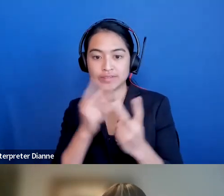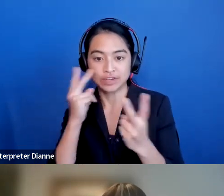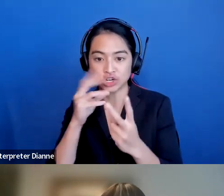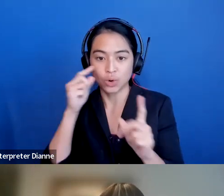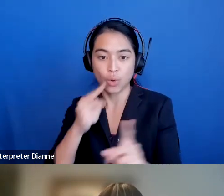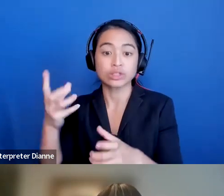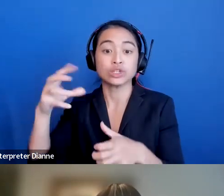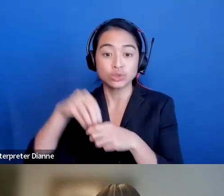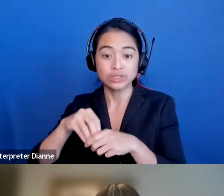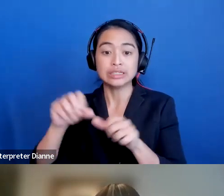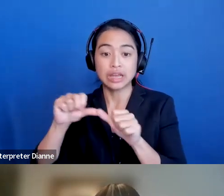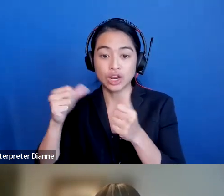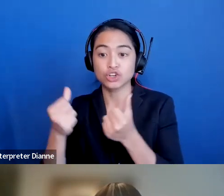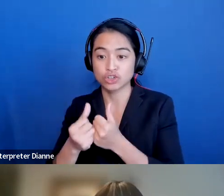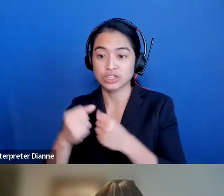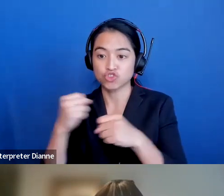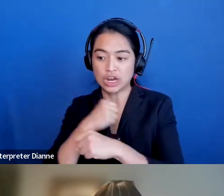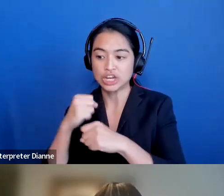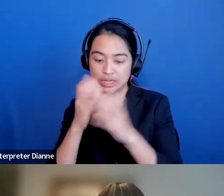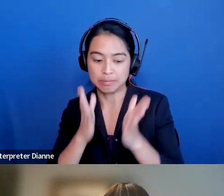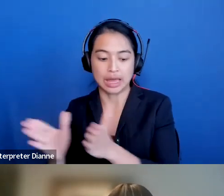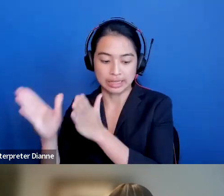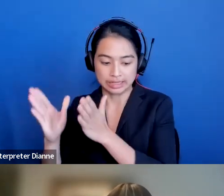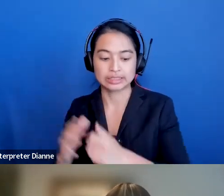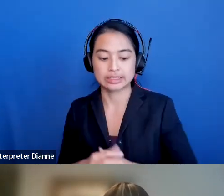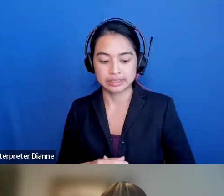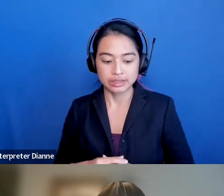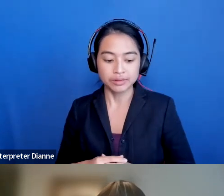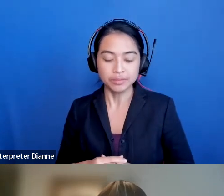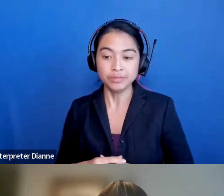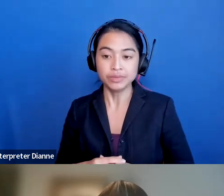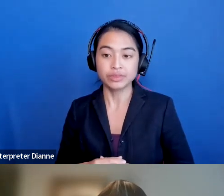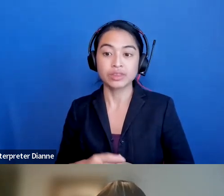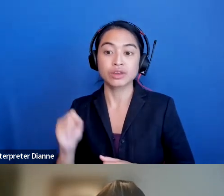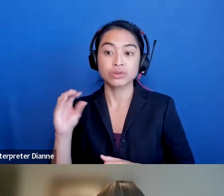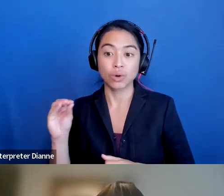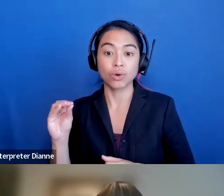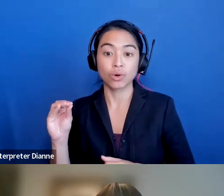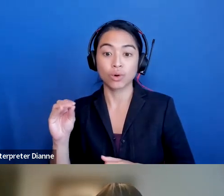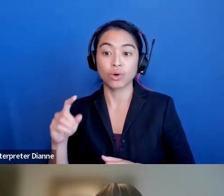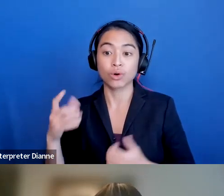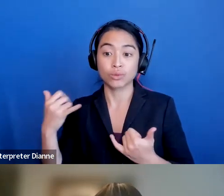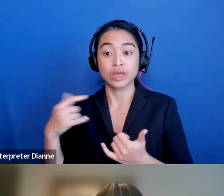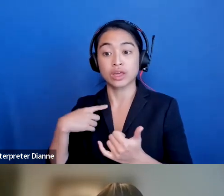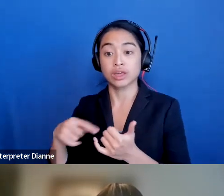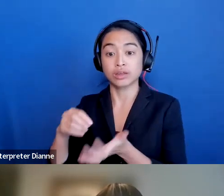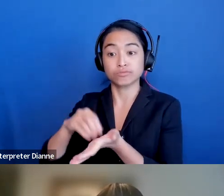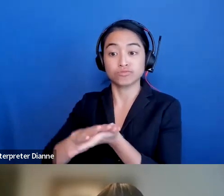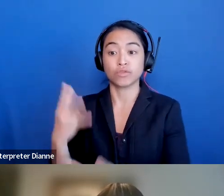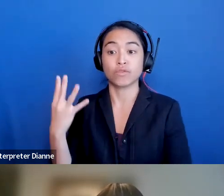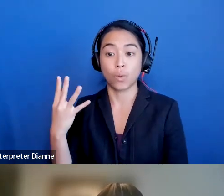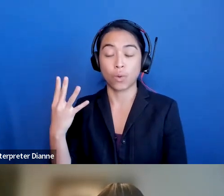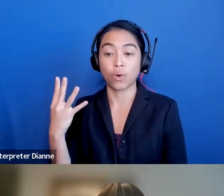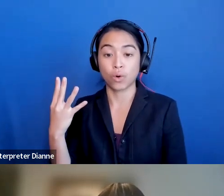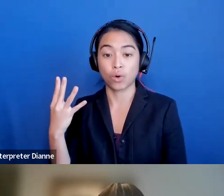goals, including agency strategic planning. So there we scored a 4, moderate